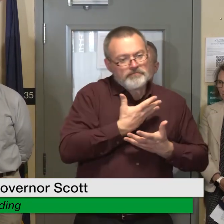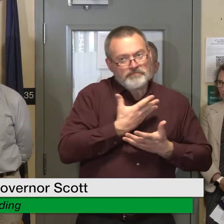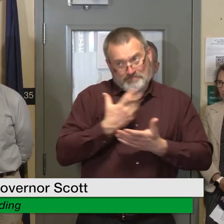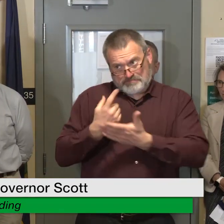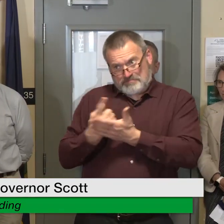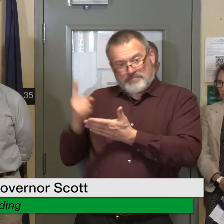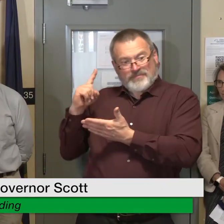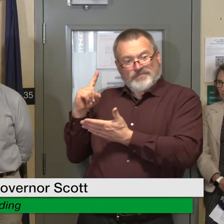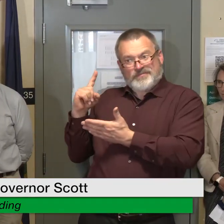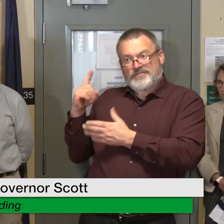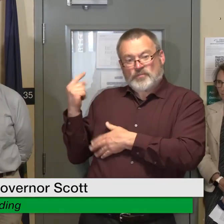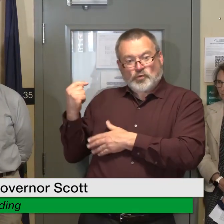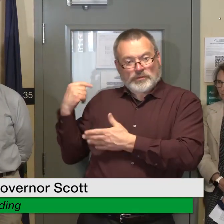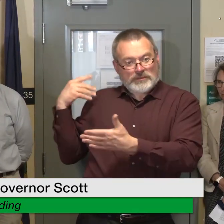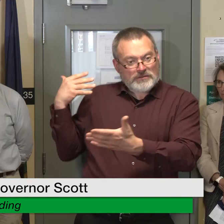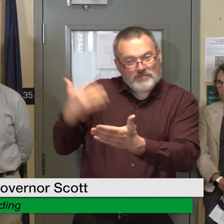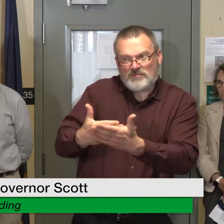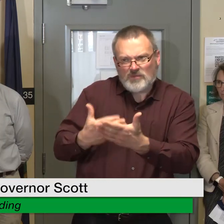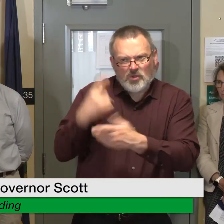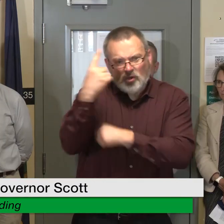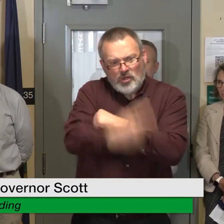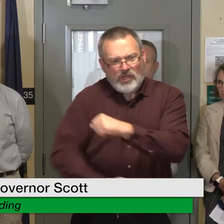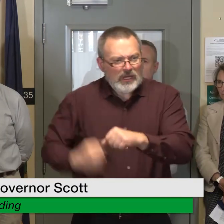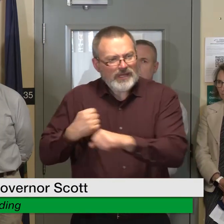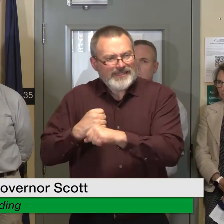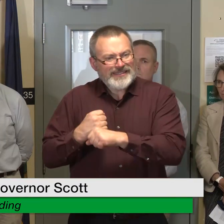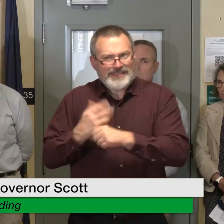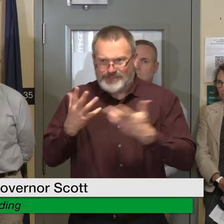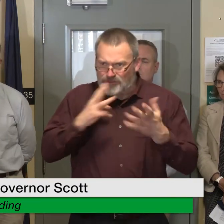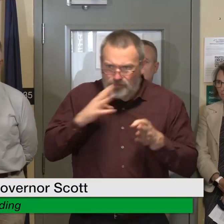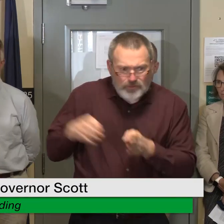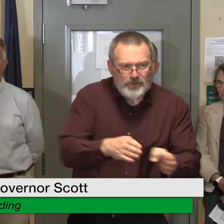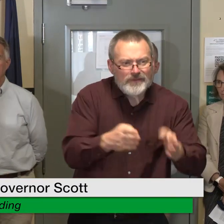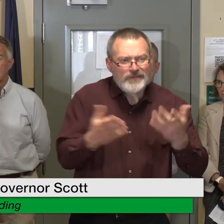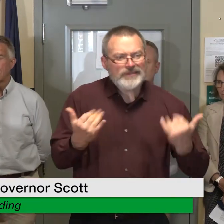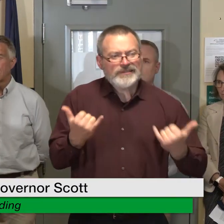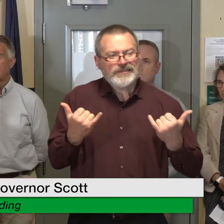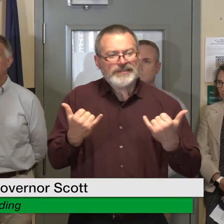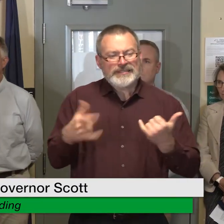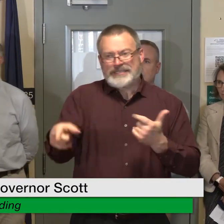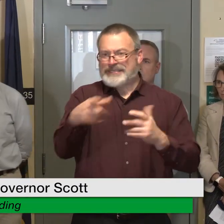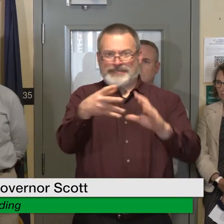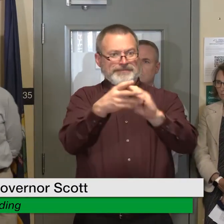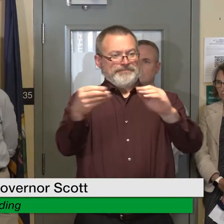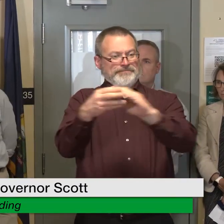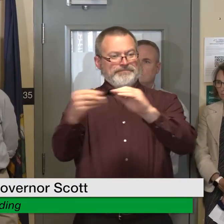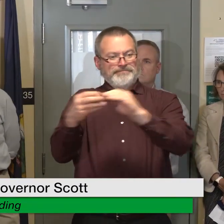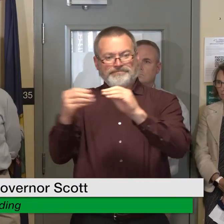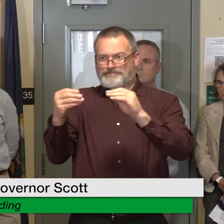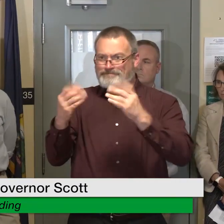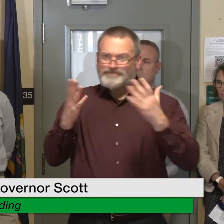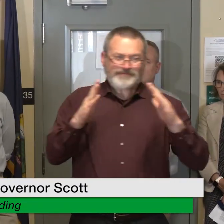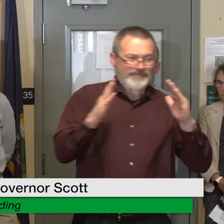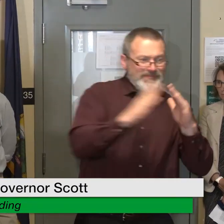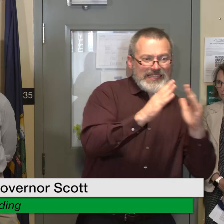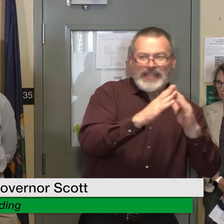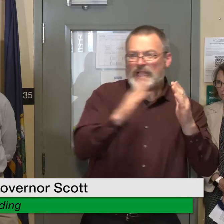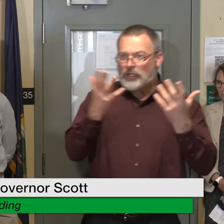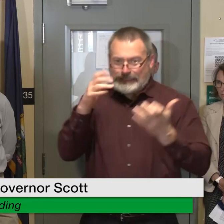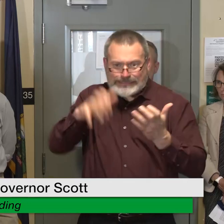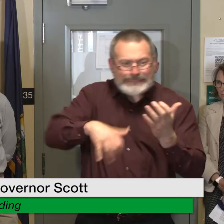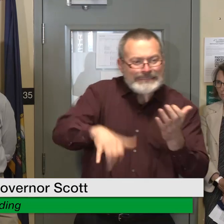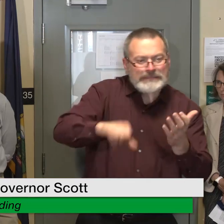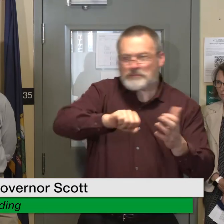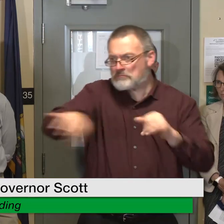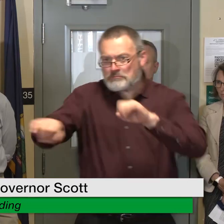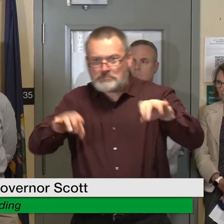experience living along our rivers. Many have shared memories of family members or their town regularly removing gravel from